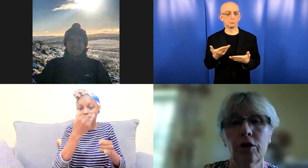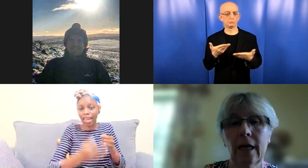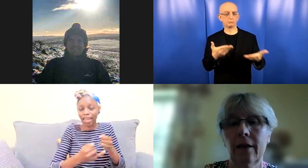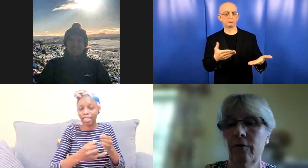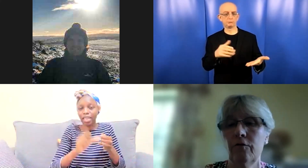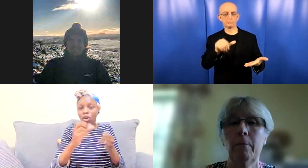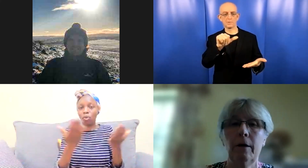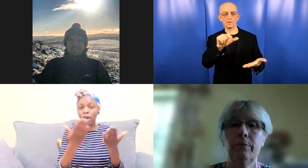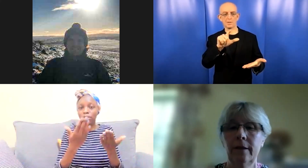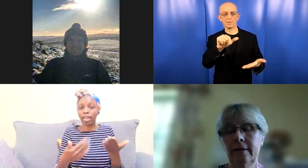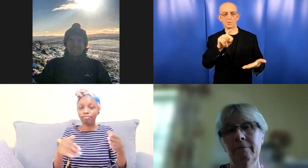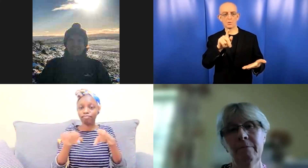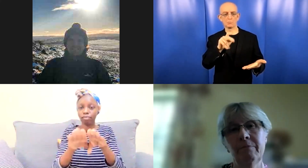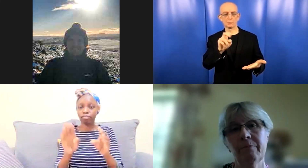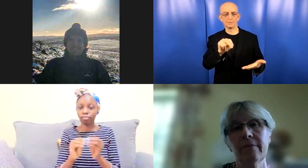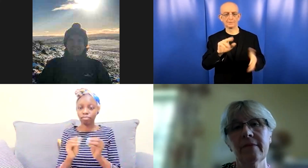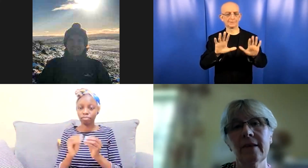bring it all together and wrap up.